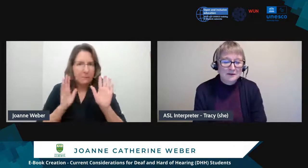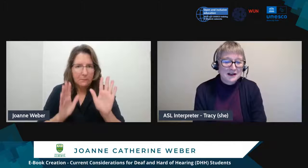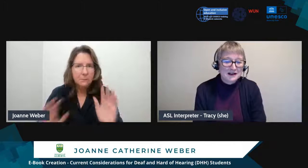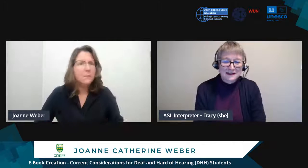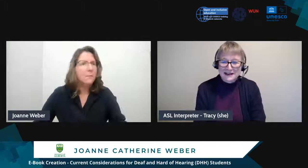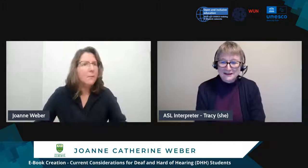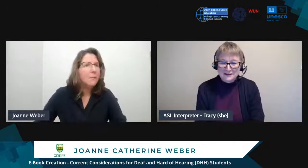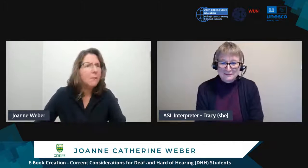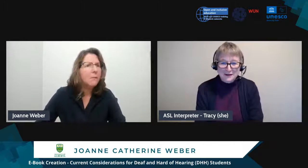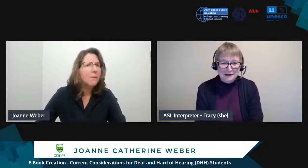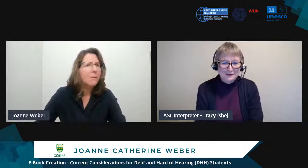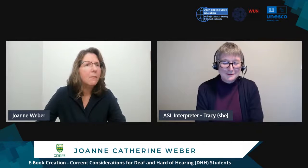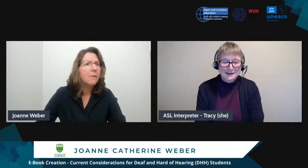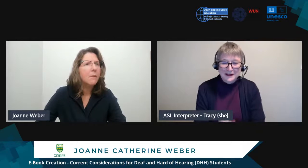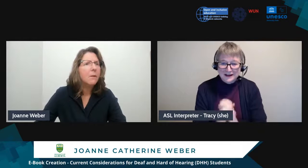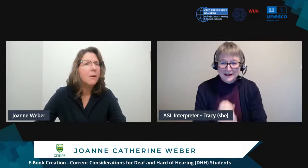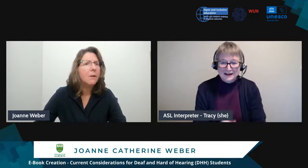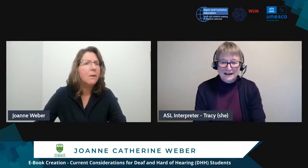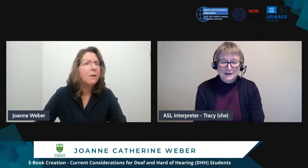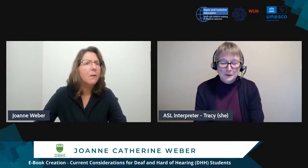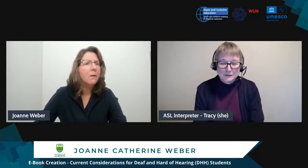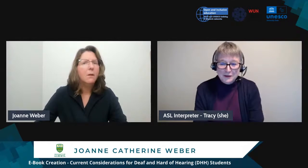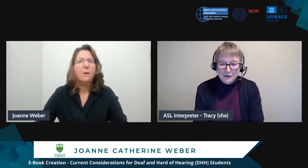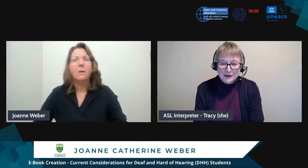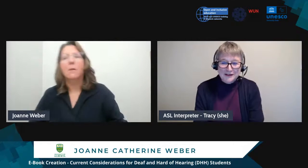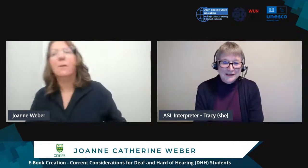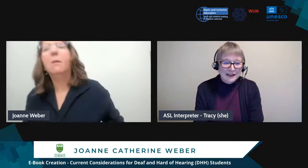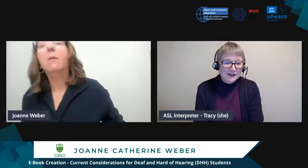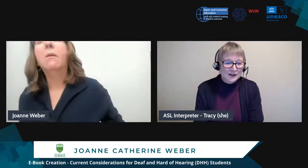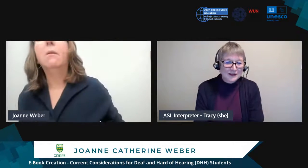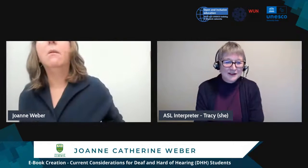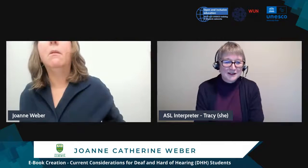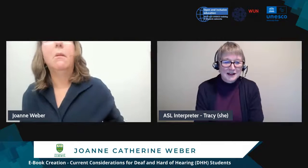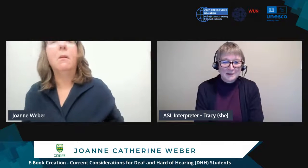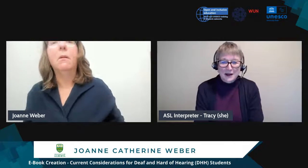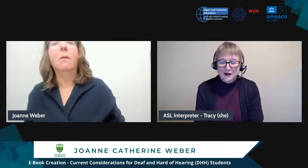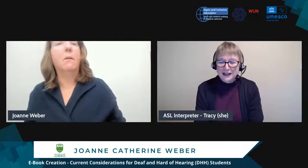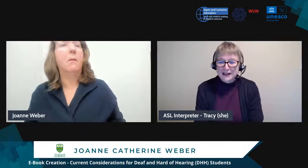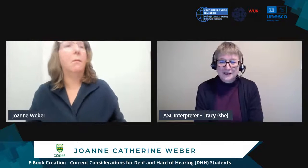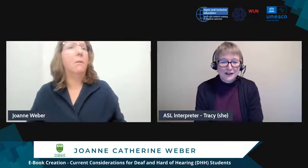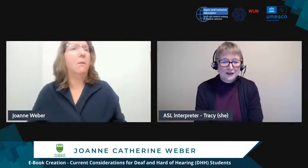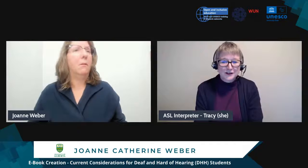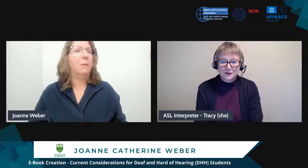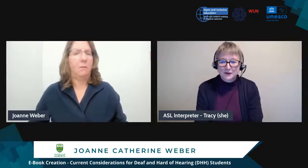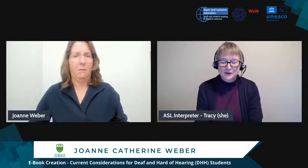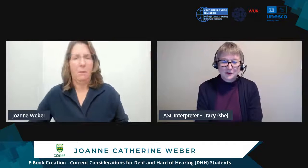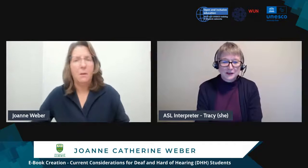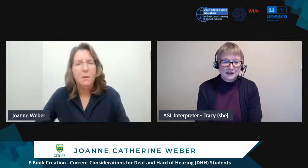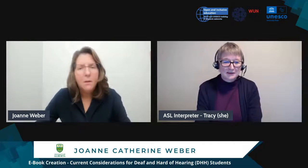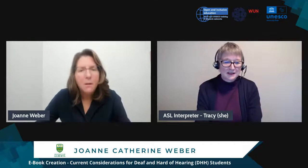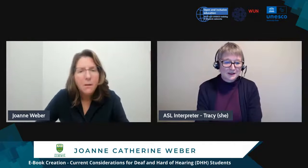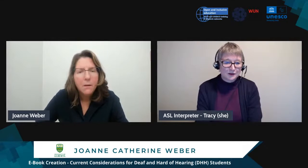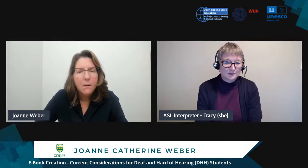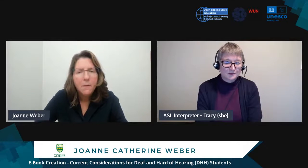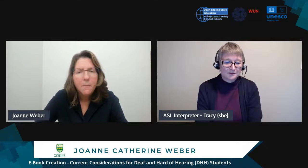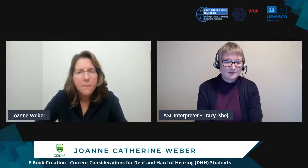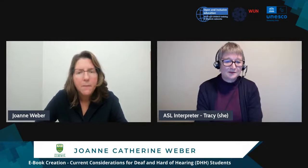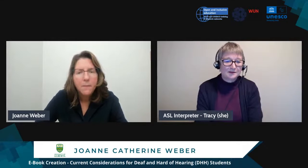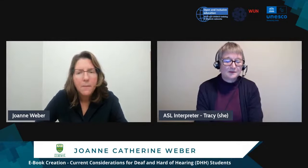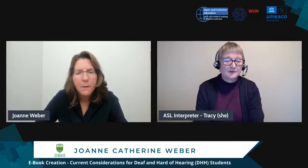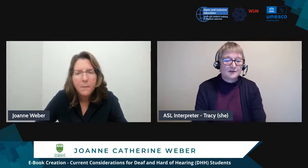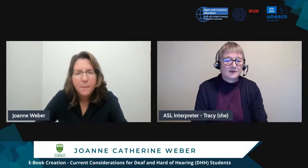Pardon me, everyone. Technical problems. It's a pre-recorded lecture. It's just a matter of getting it shared to you, which was working minutes